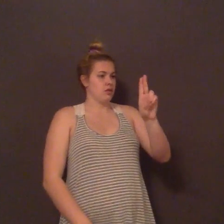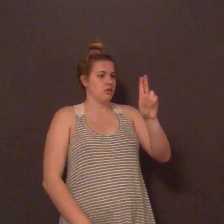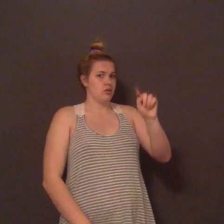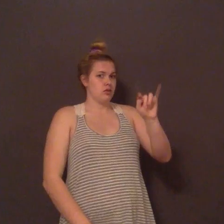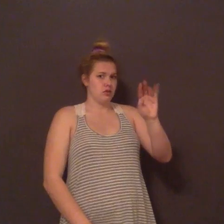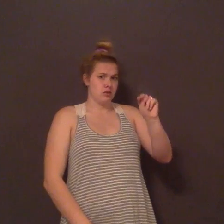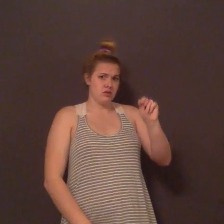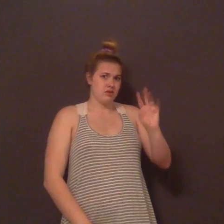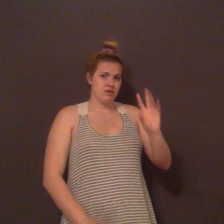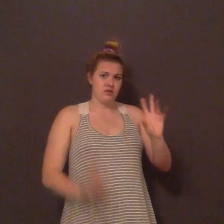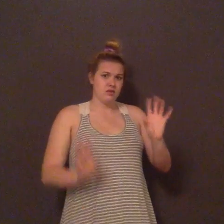Let's just go to dinner.